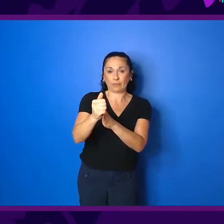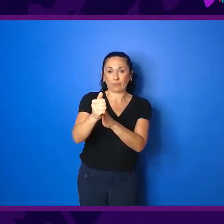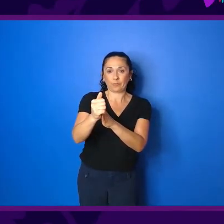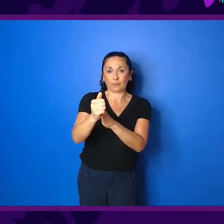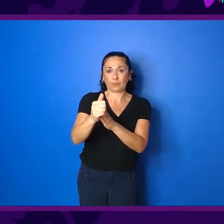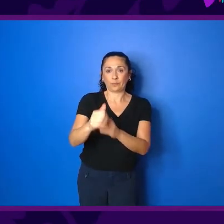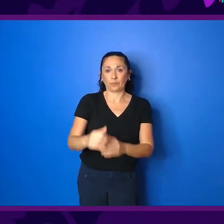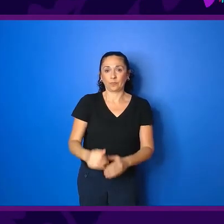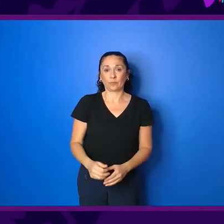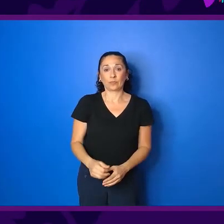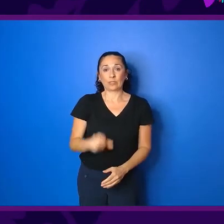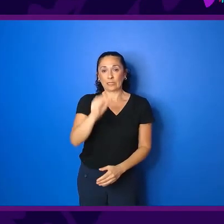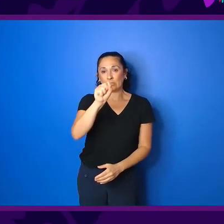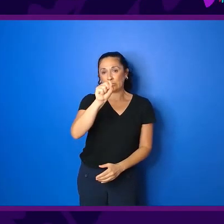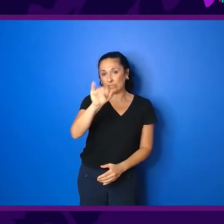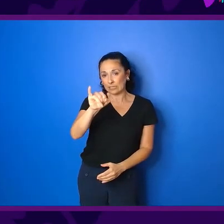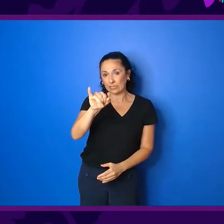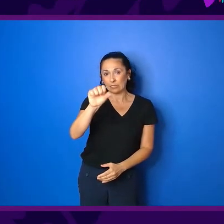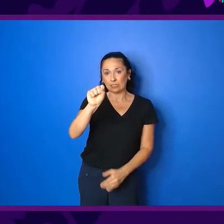Sí se puede.